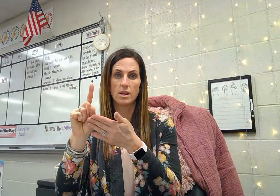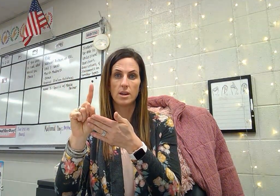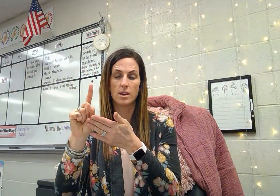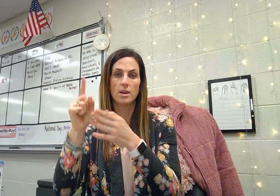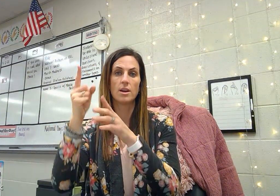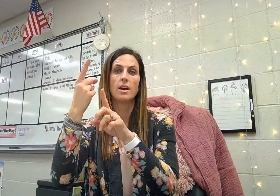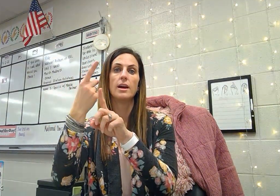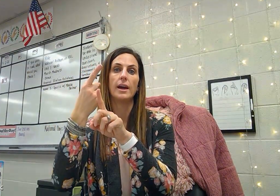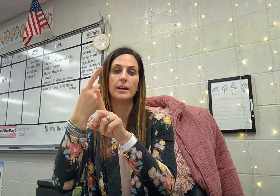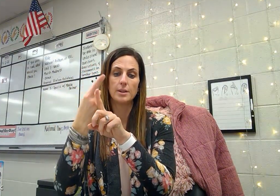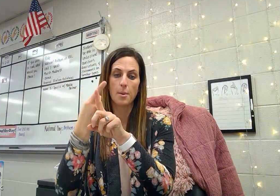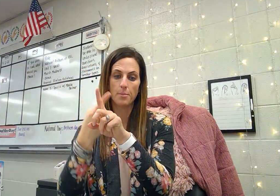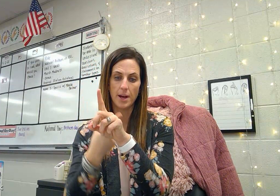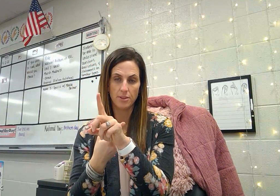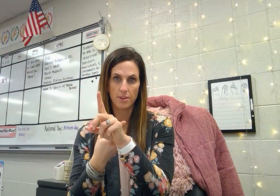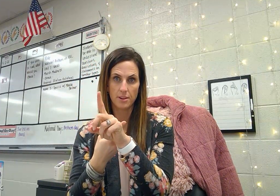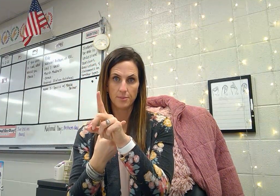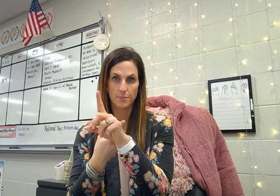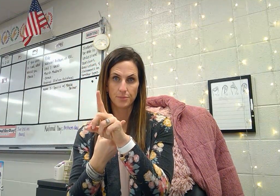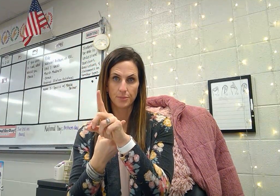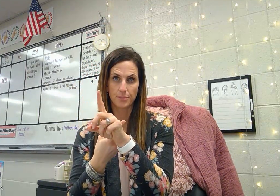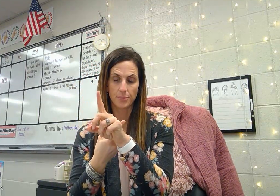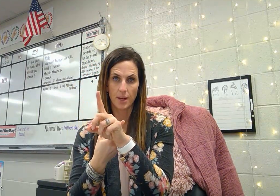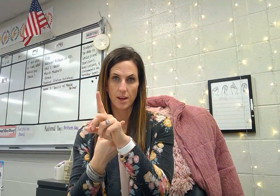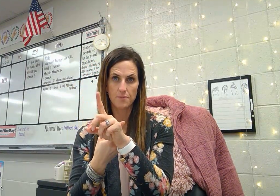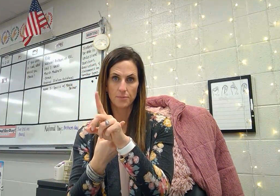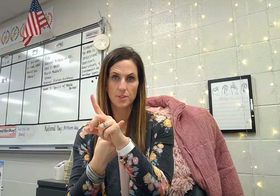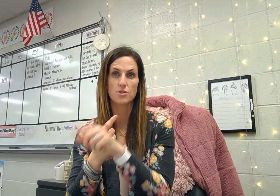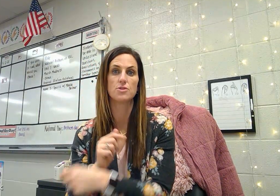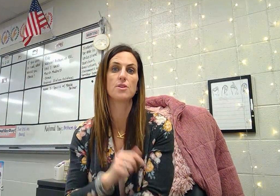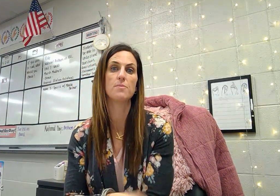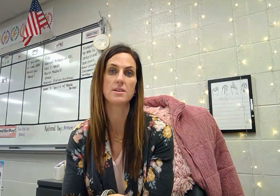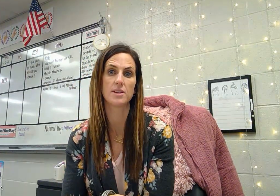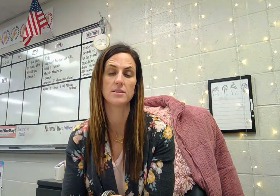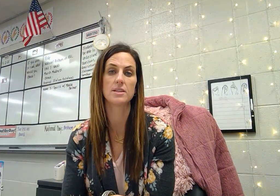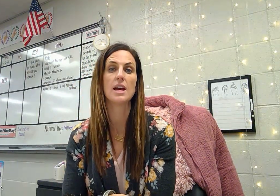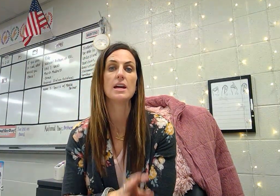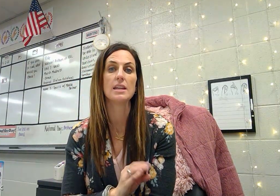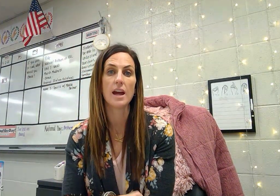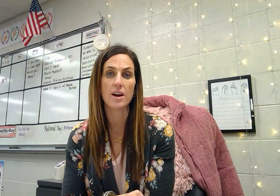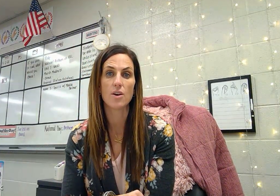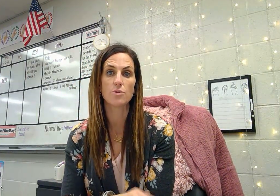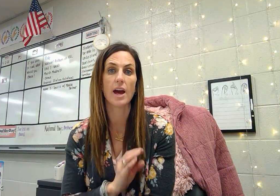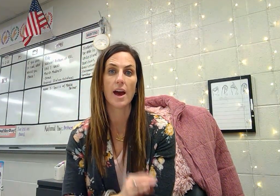week, and month. Okay, so those are the base signs. Now to add